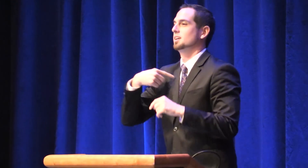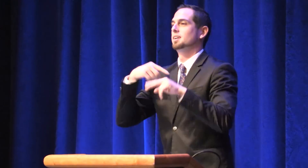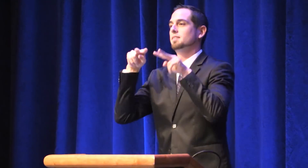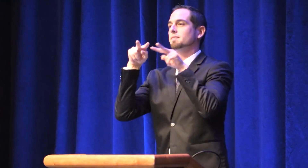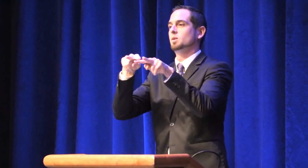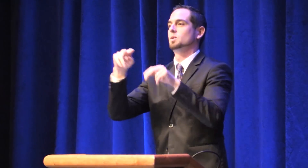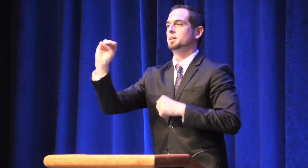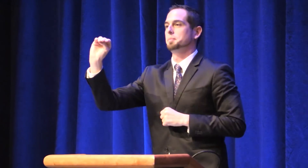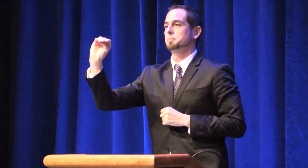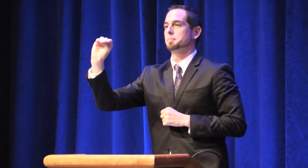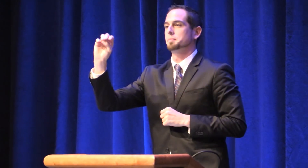here.